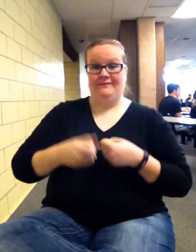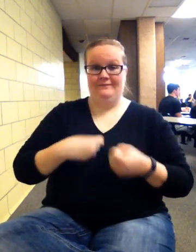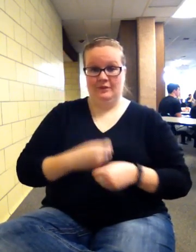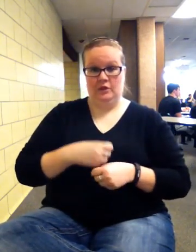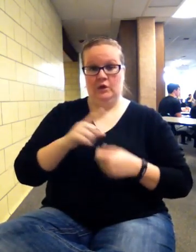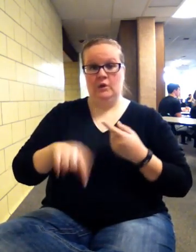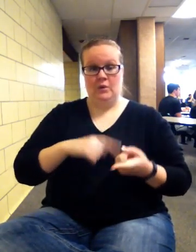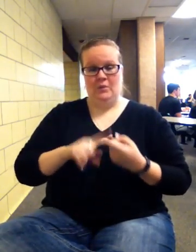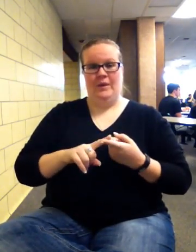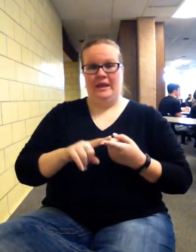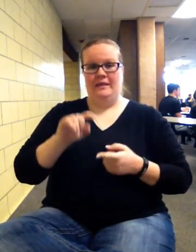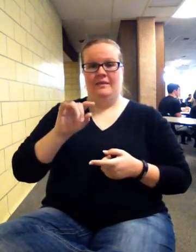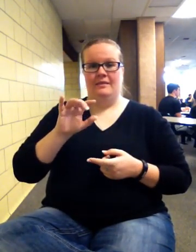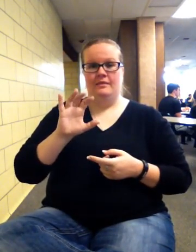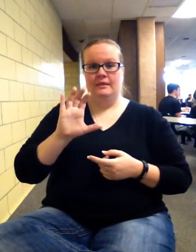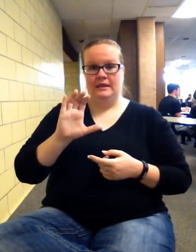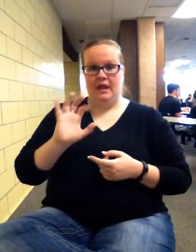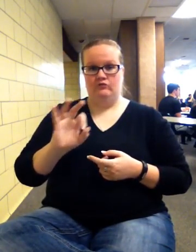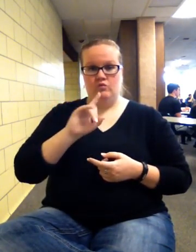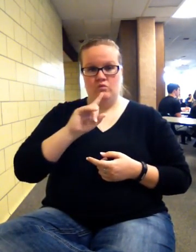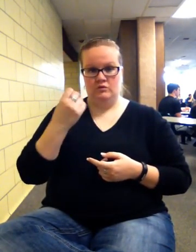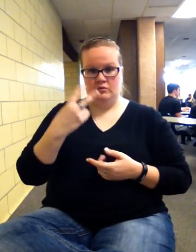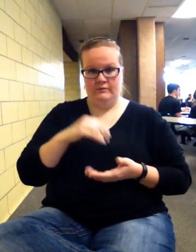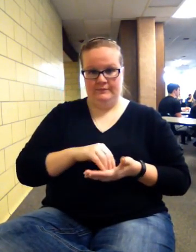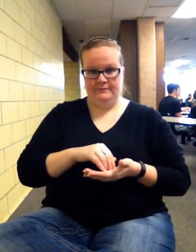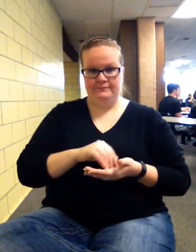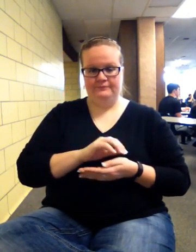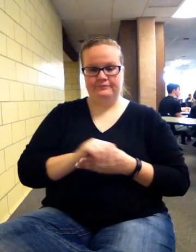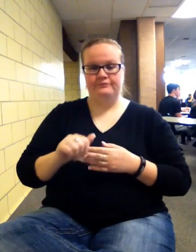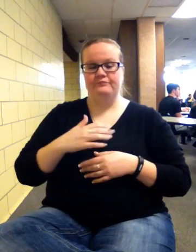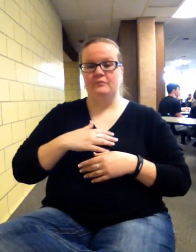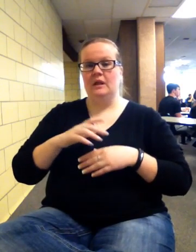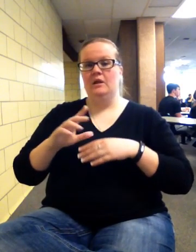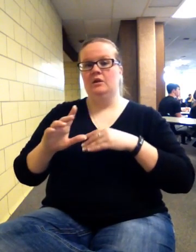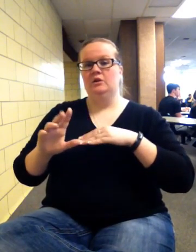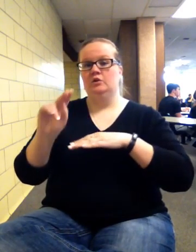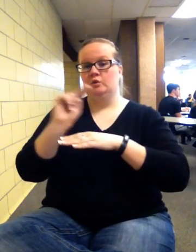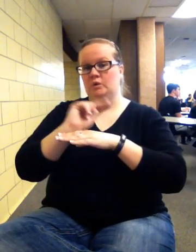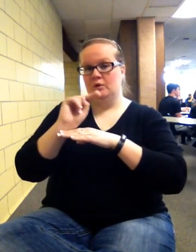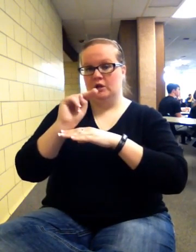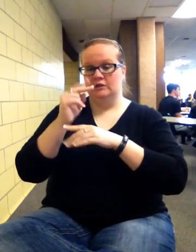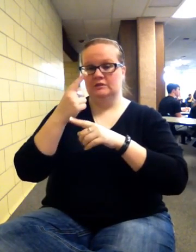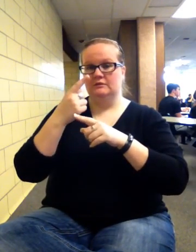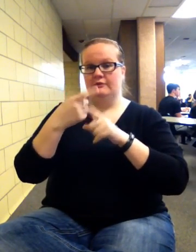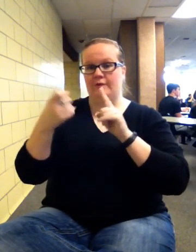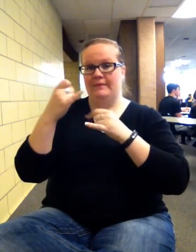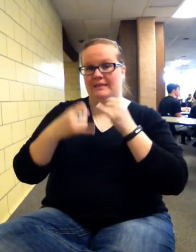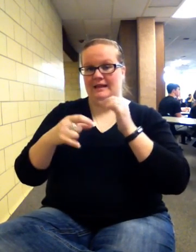,000. So my numerator is coming from the last negative in the cumulative column, 4,125.